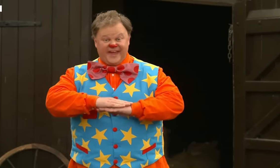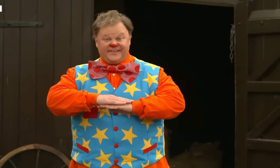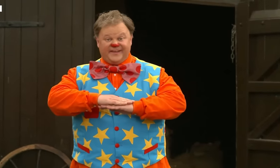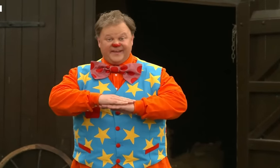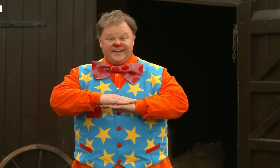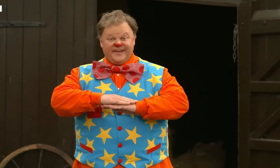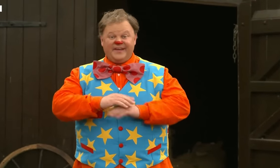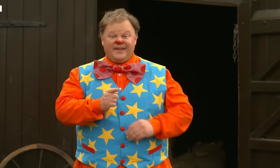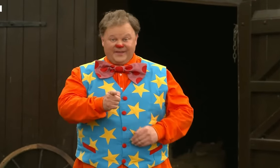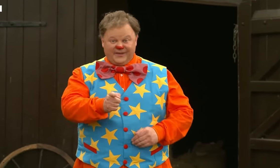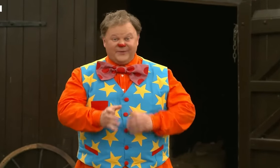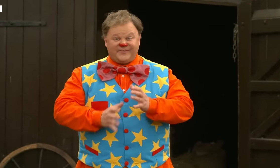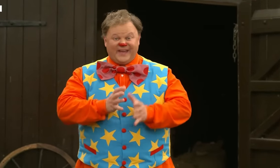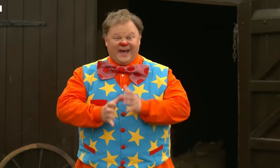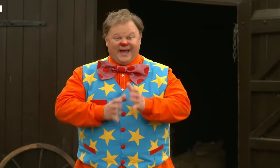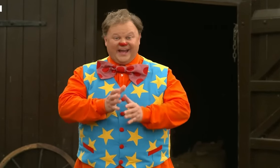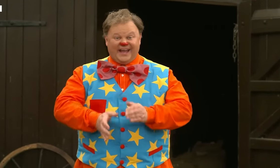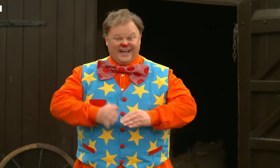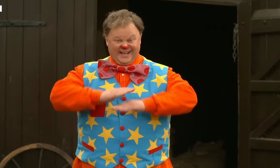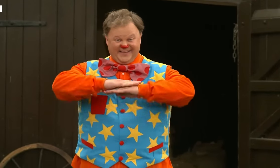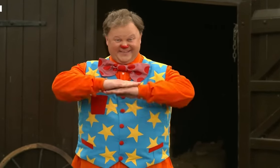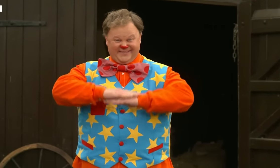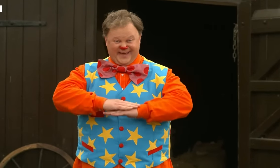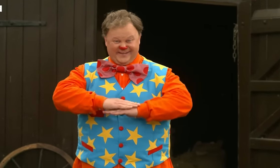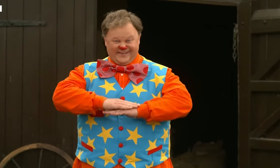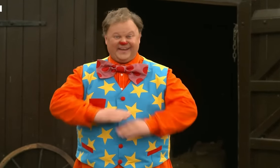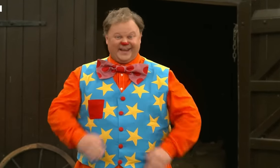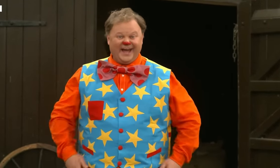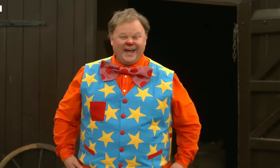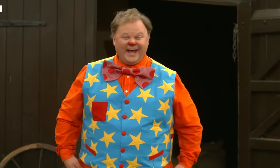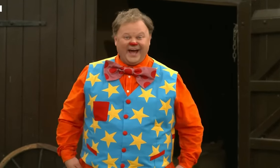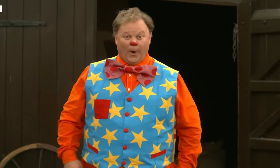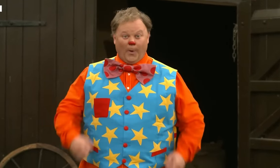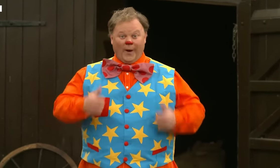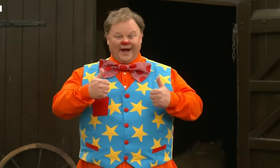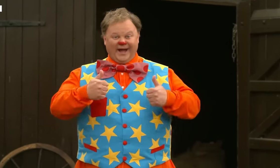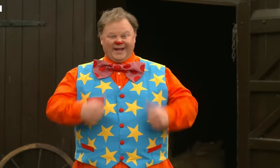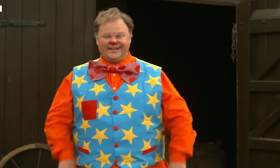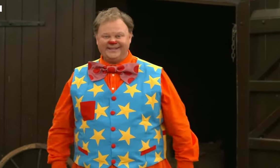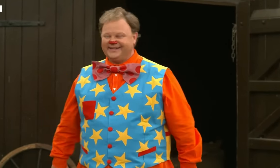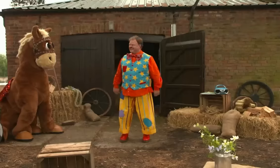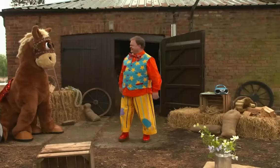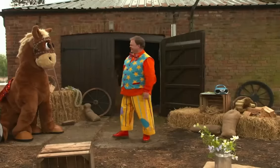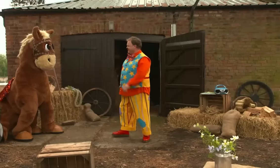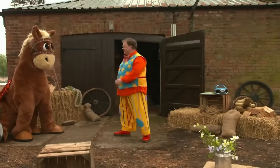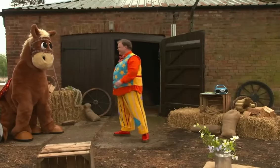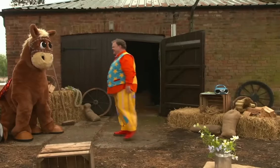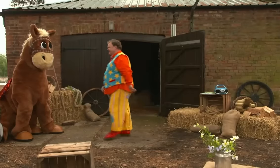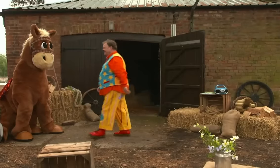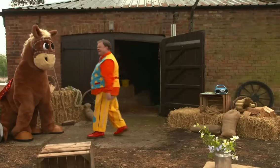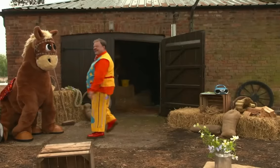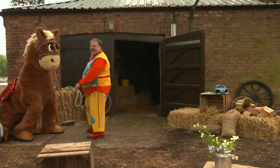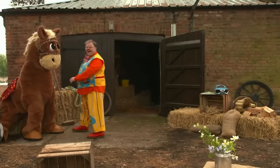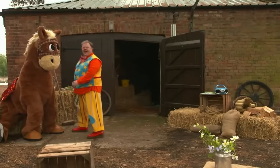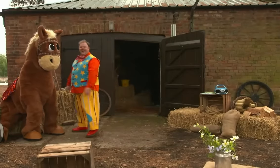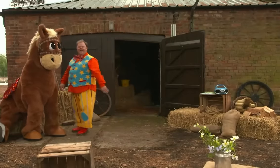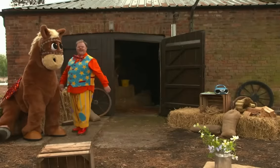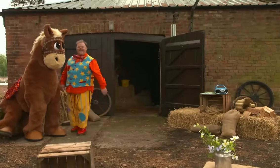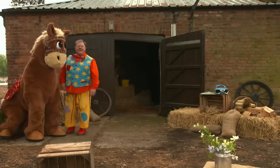Sit. You sign sit. Thank you, Mr. Tumble. You're our friend. Oh,